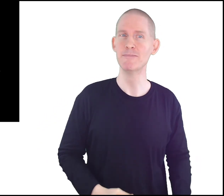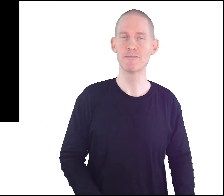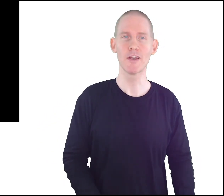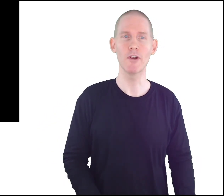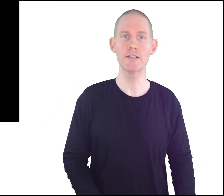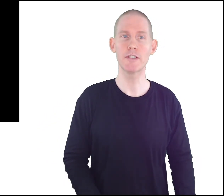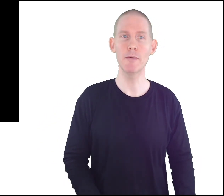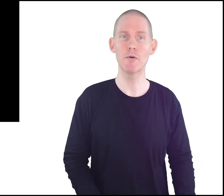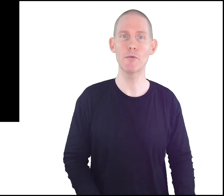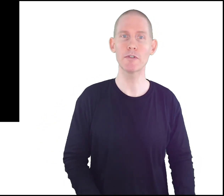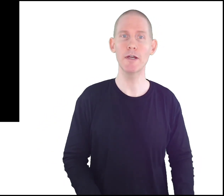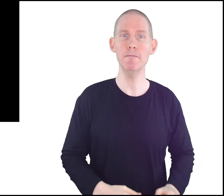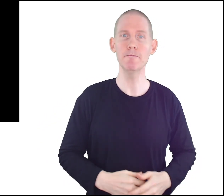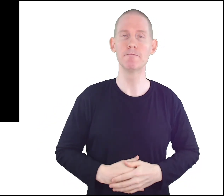All right, statement one more time.